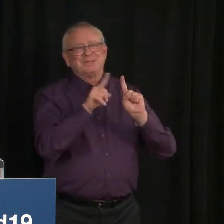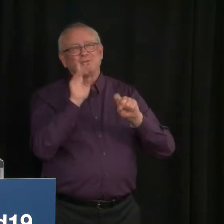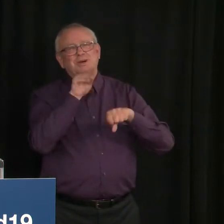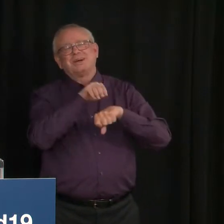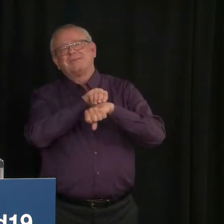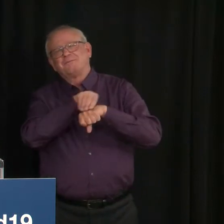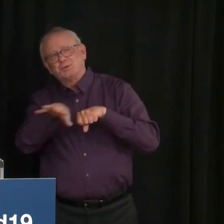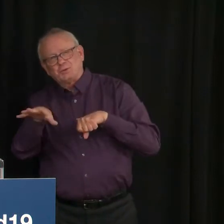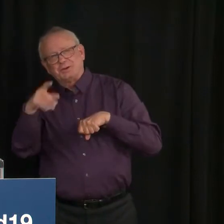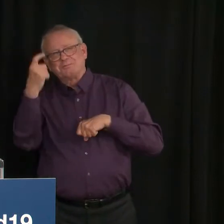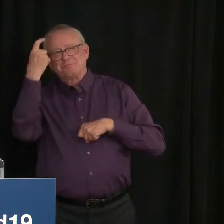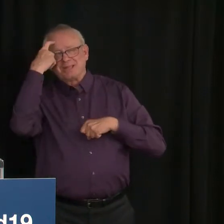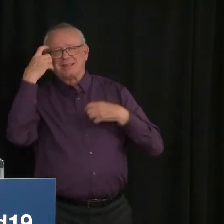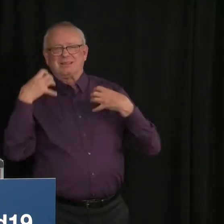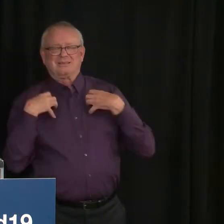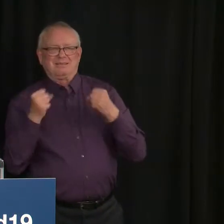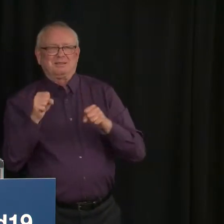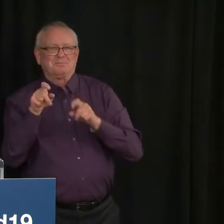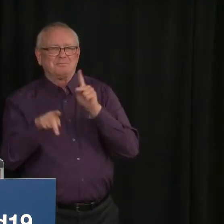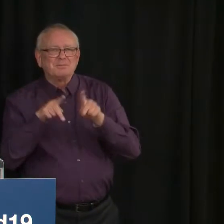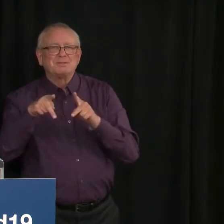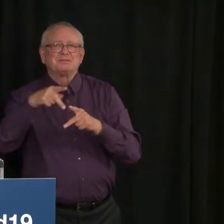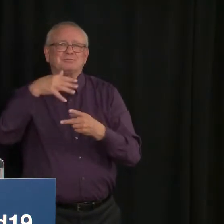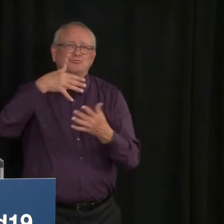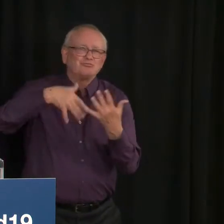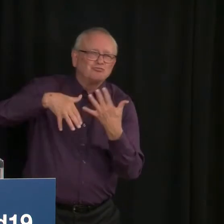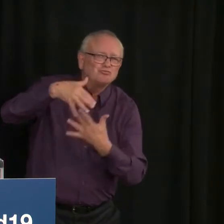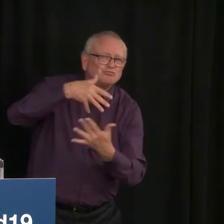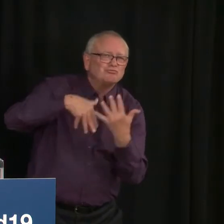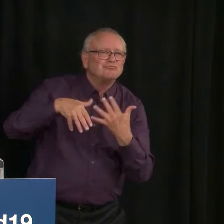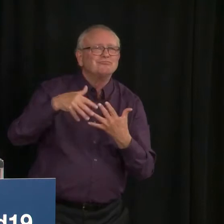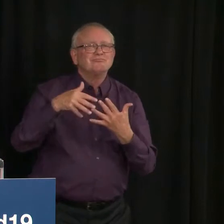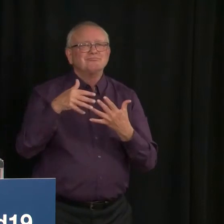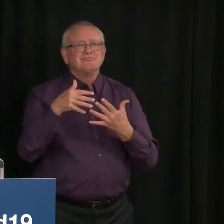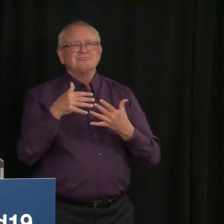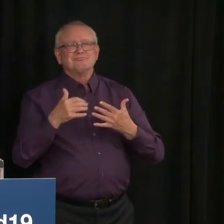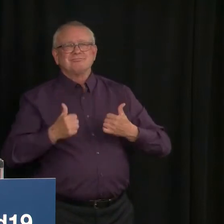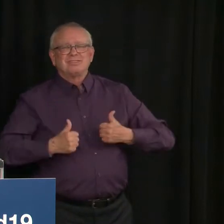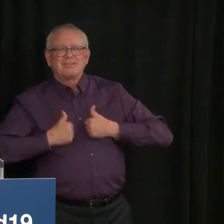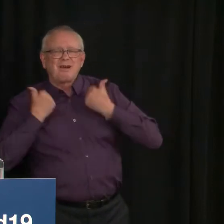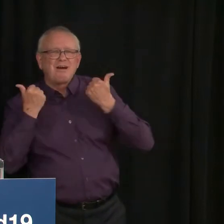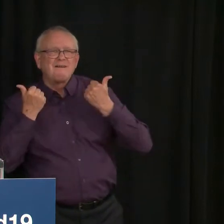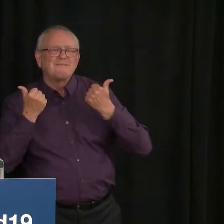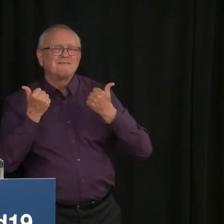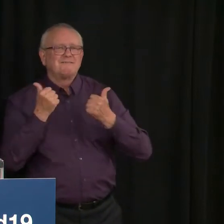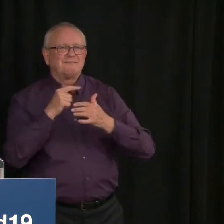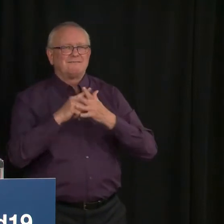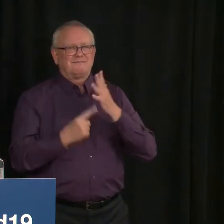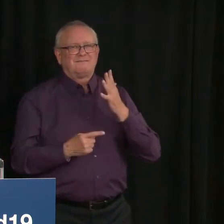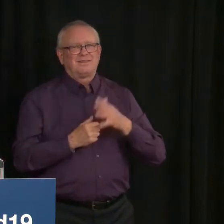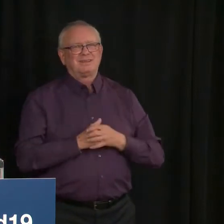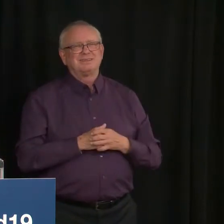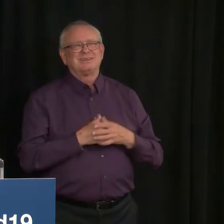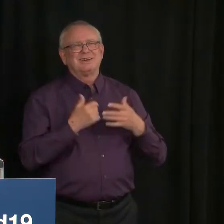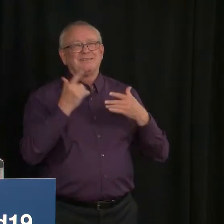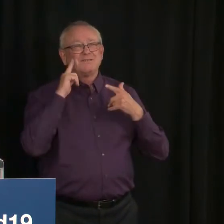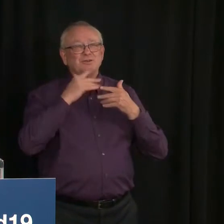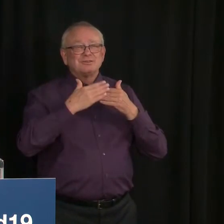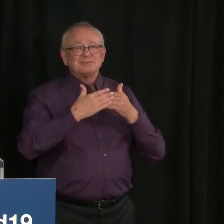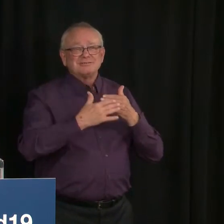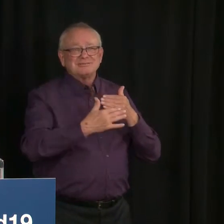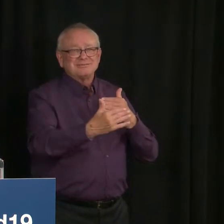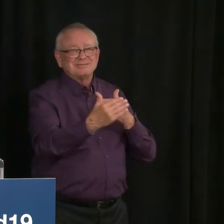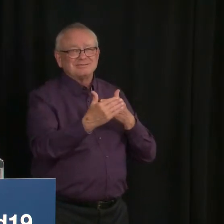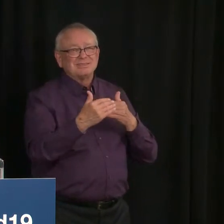be shifting, thinking about that future going forward, where COVID-19 is one respiratory virus